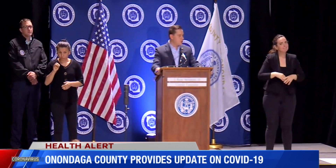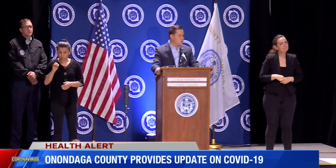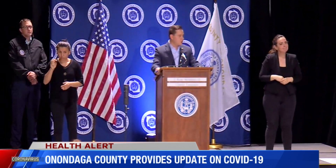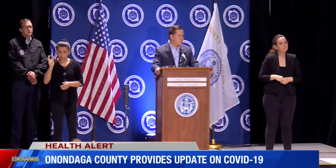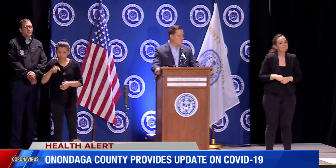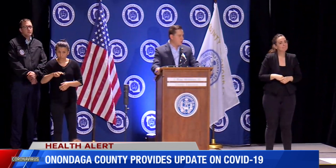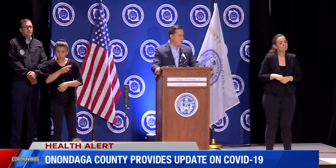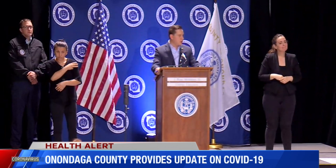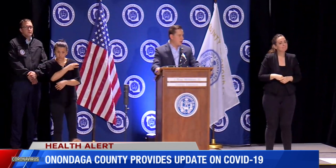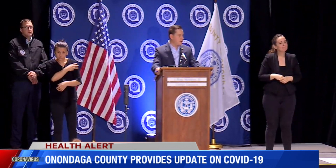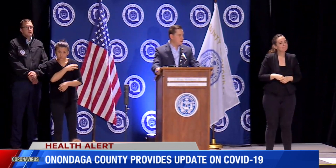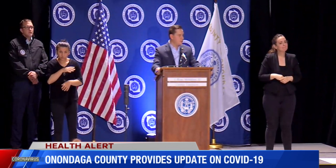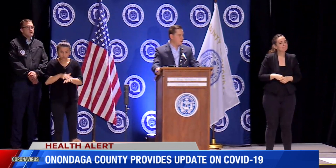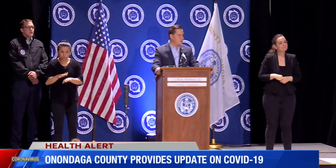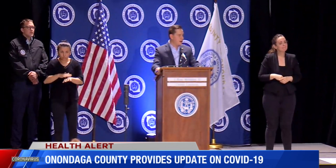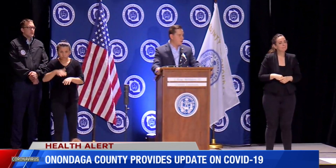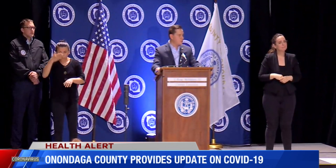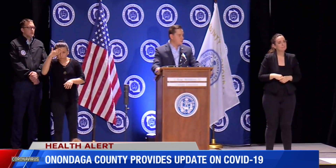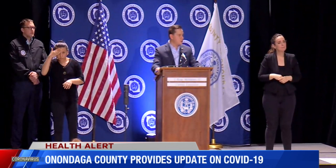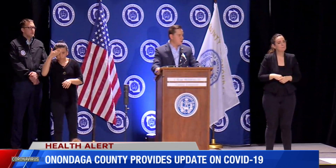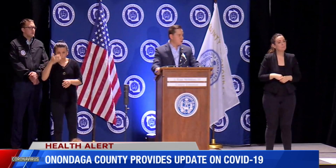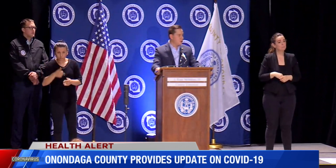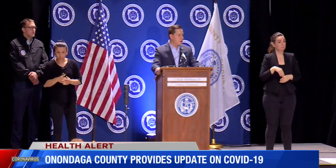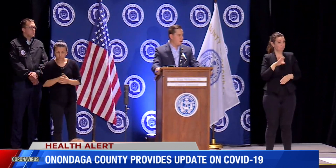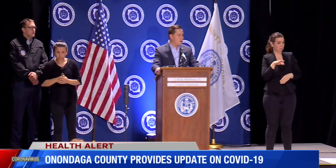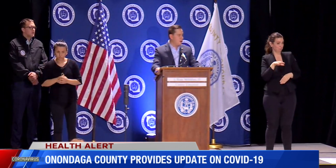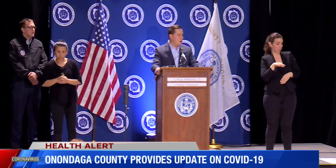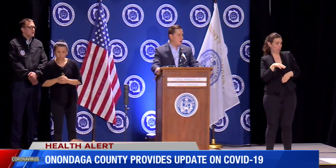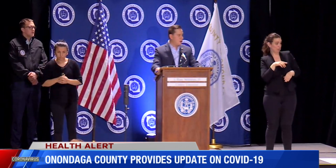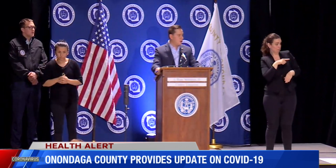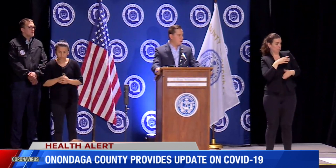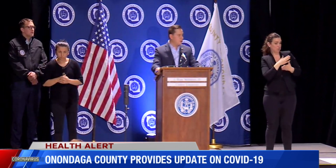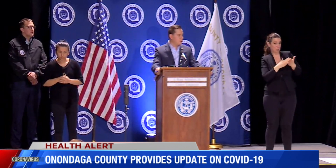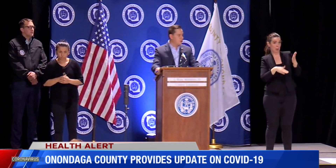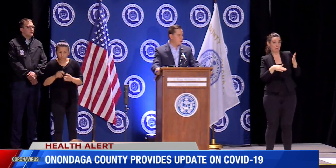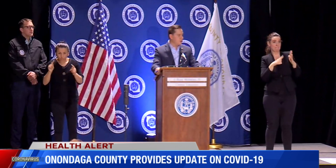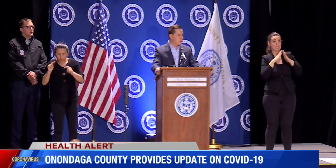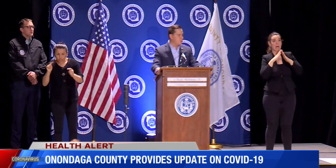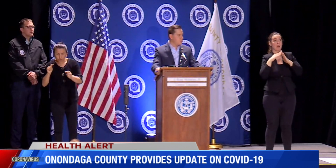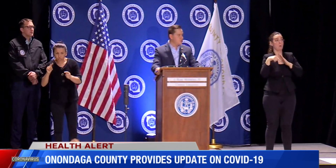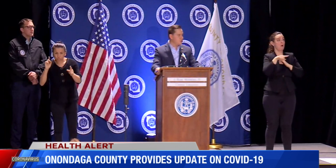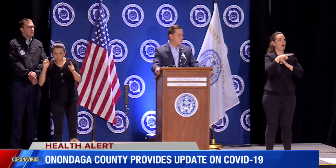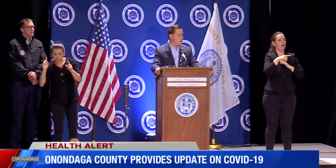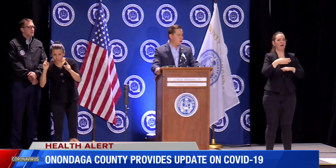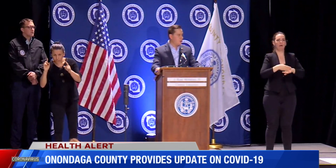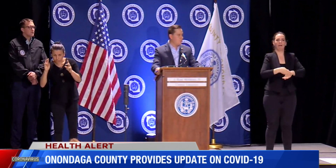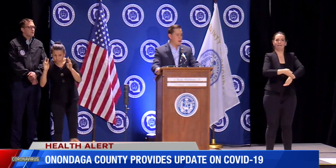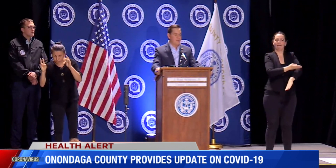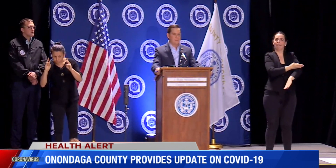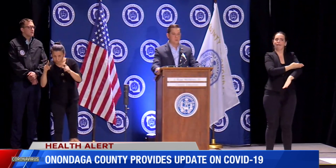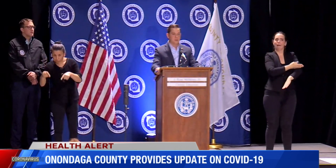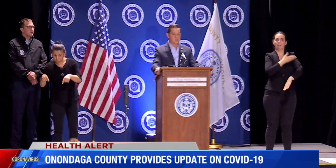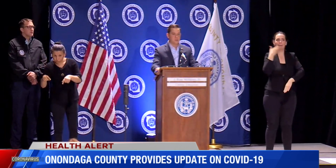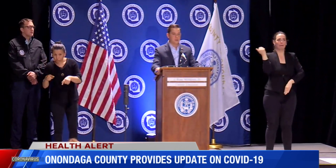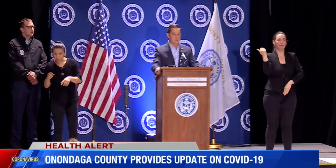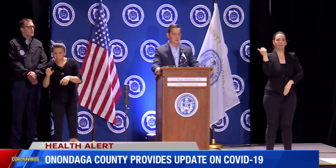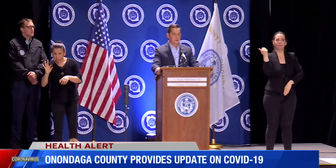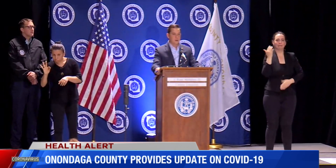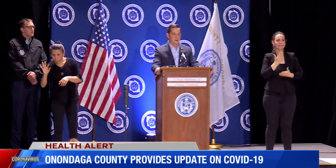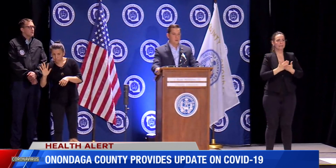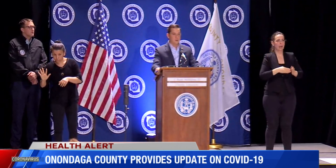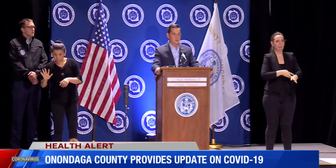others. Certainly, some of the towns are in a position where by